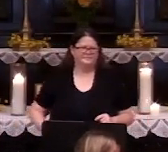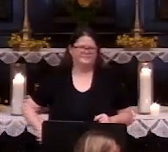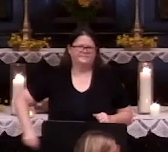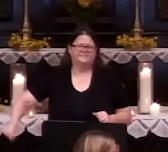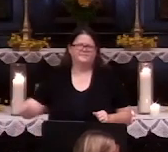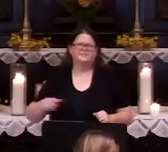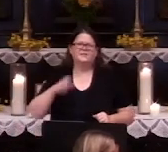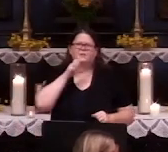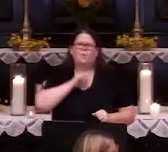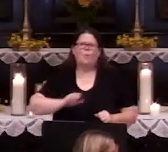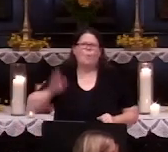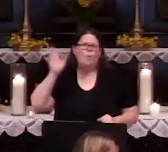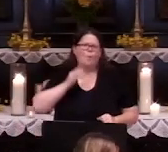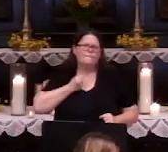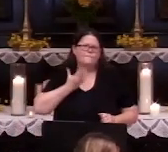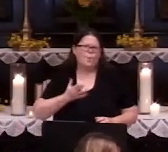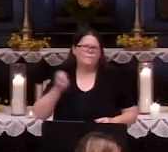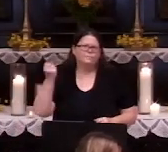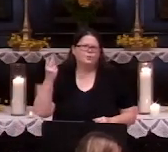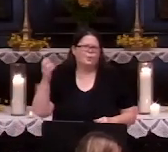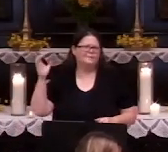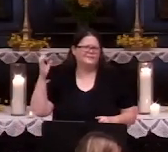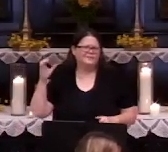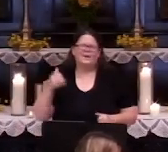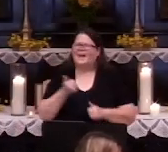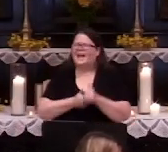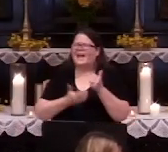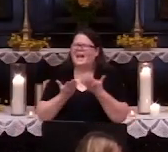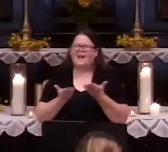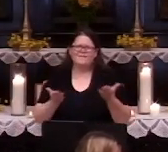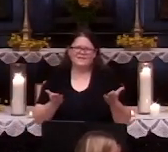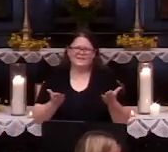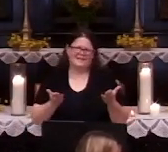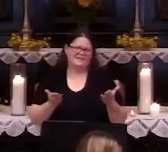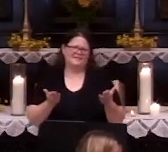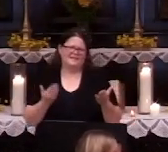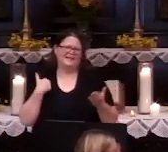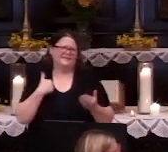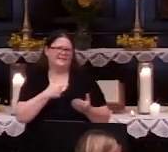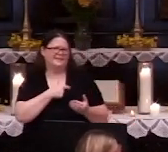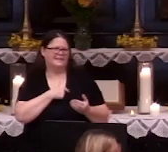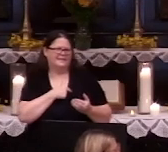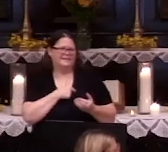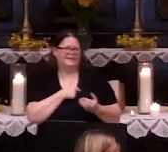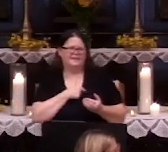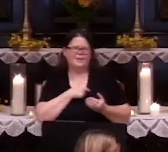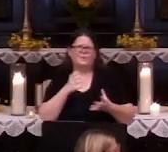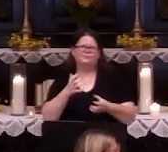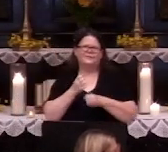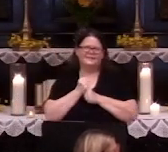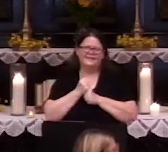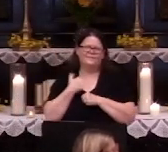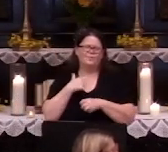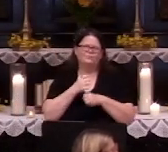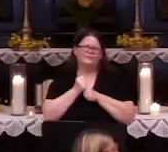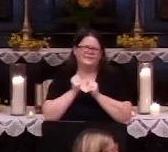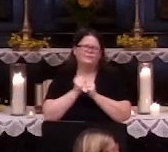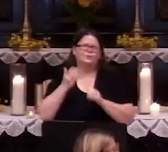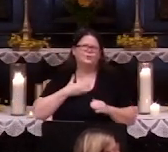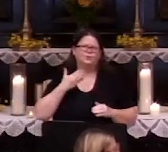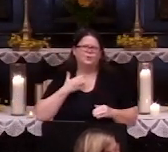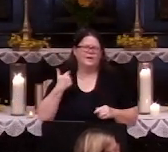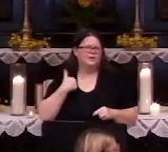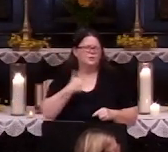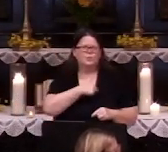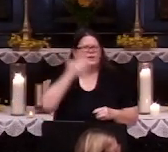poet, wrote about accepting everything that comes to our doorstep with joy, because we never know what we're being